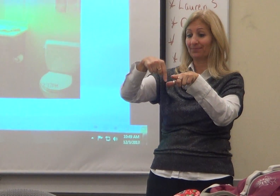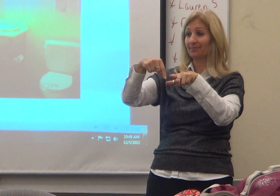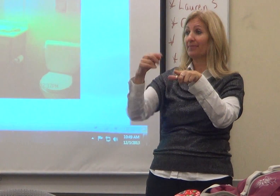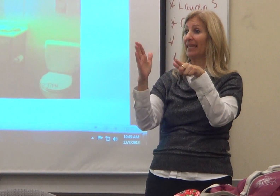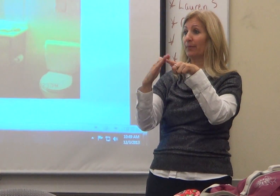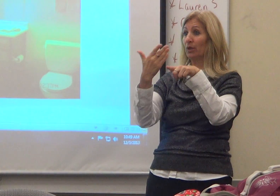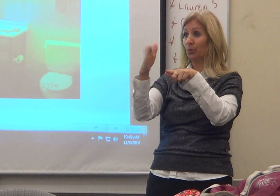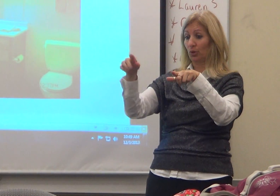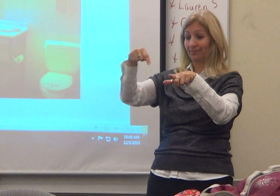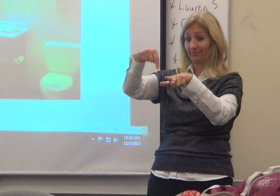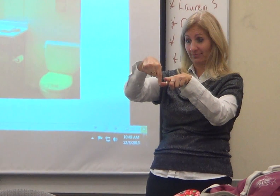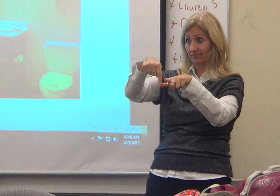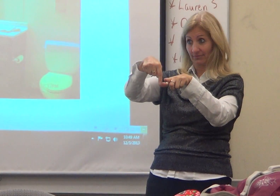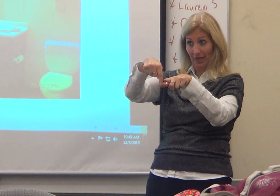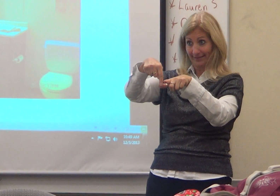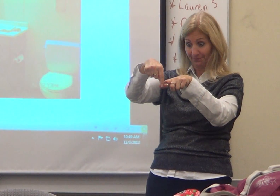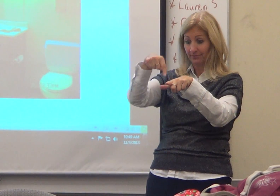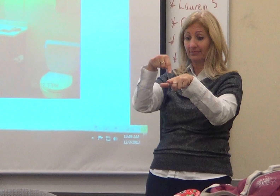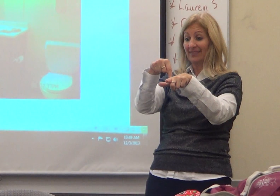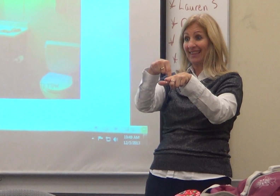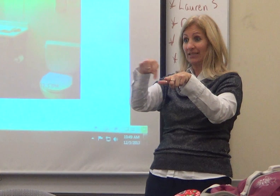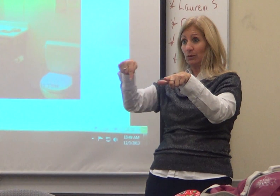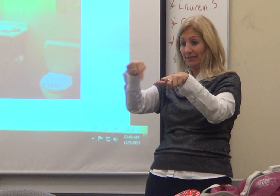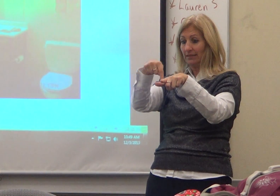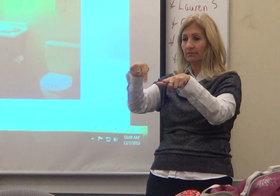here with the pointer finger and my thumb.